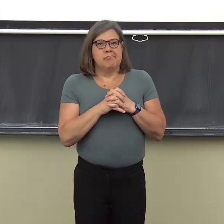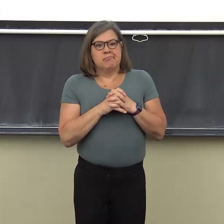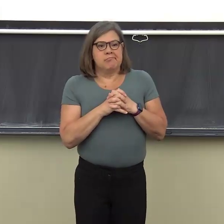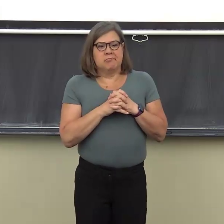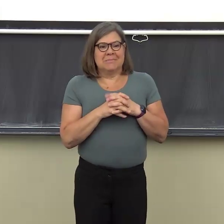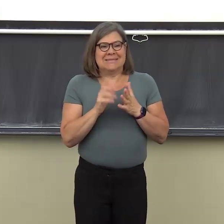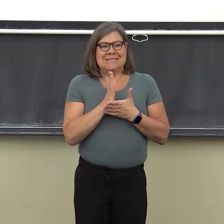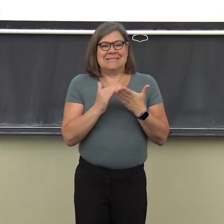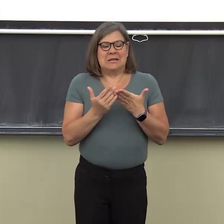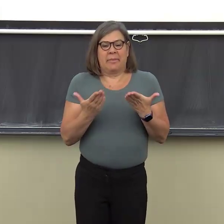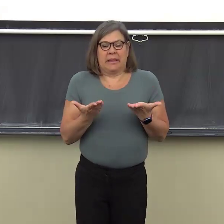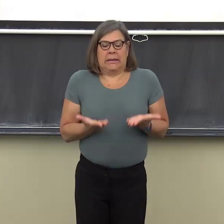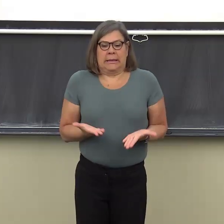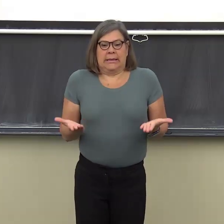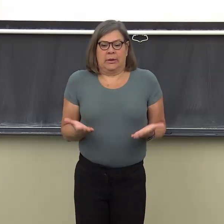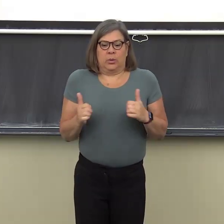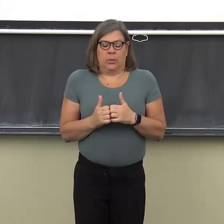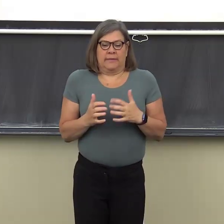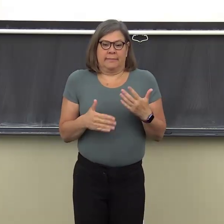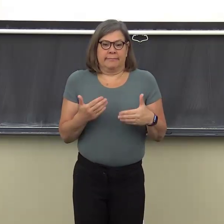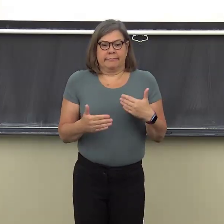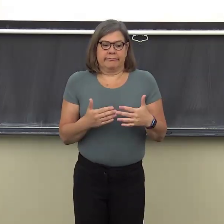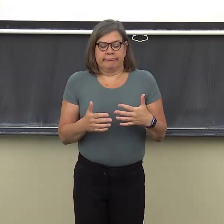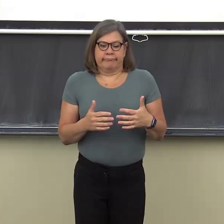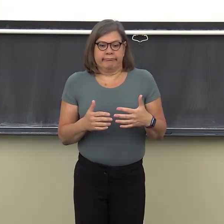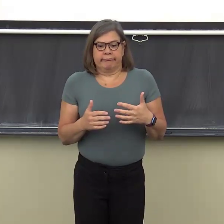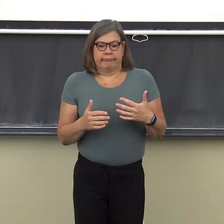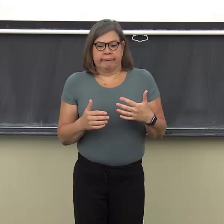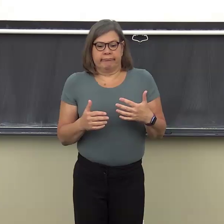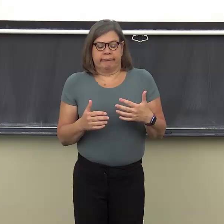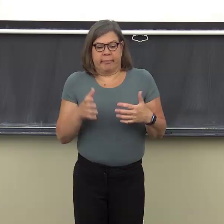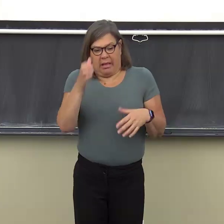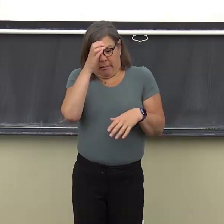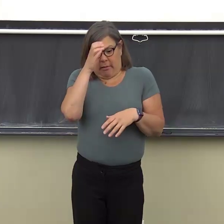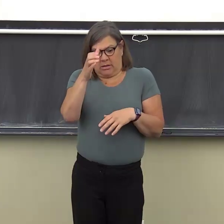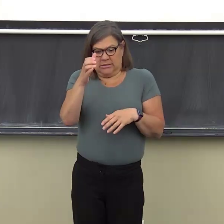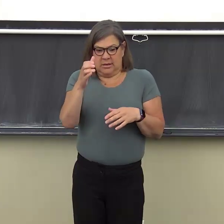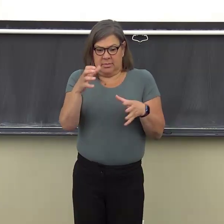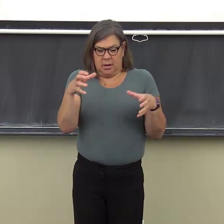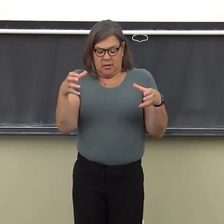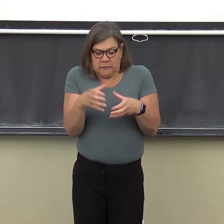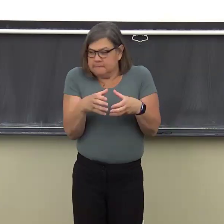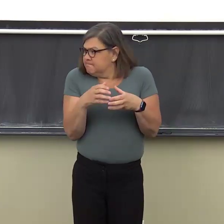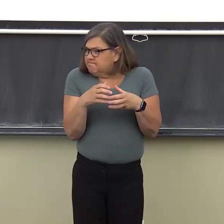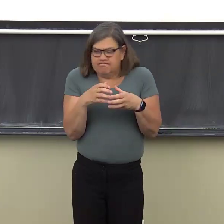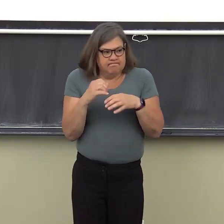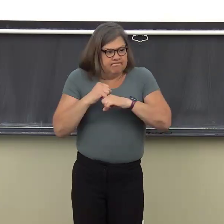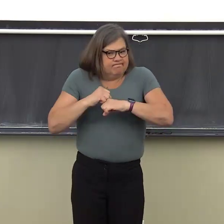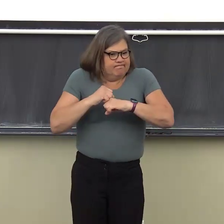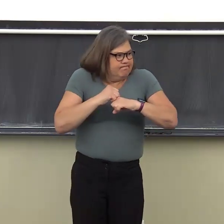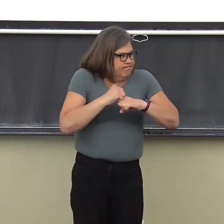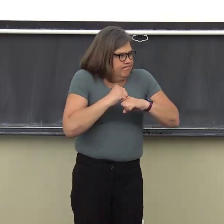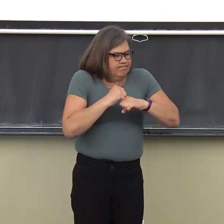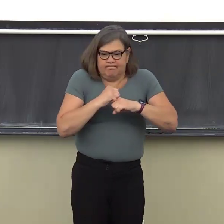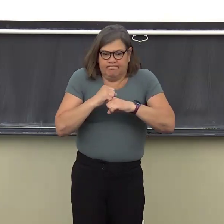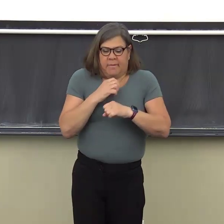something in here with the solidarity building around what is it that we're trying to protect that should